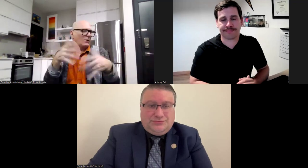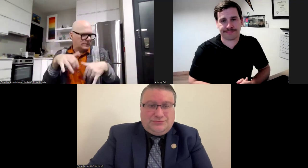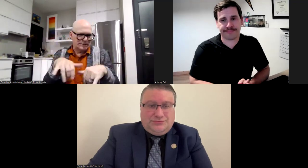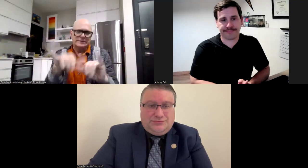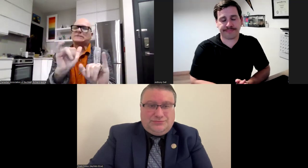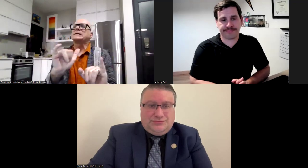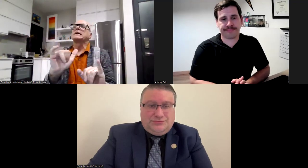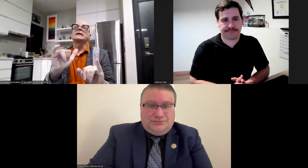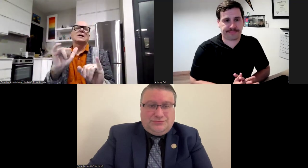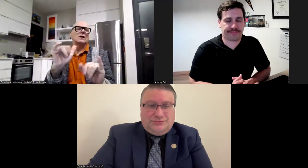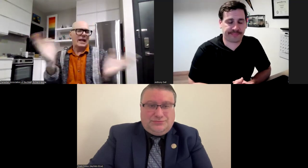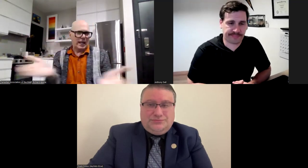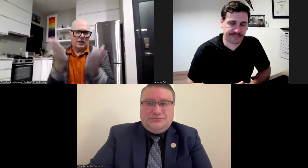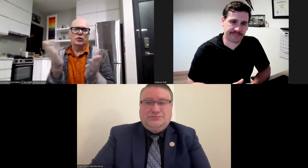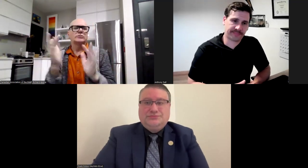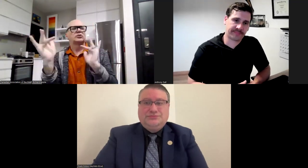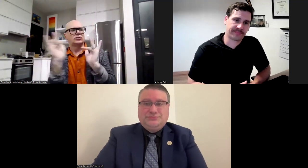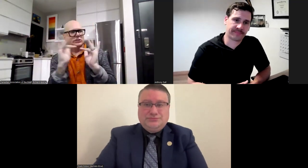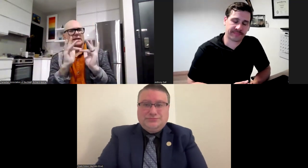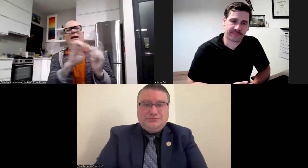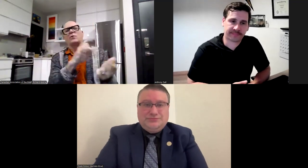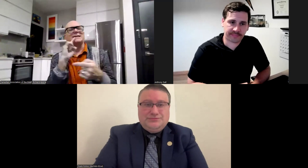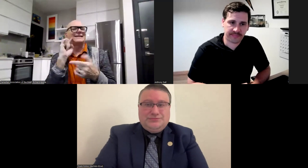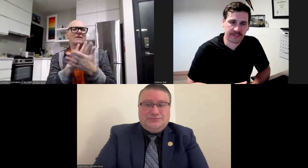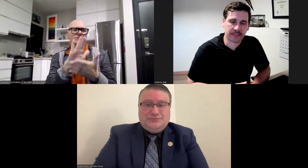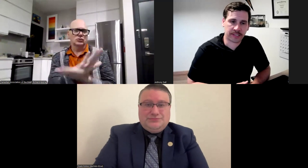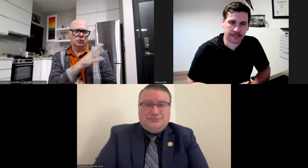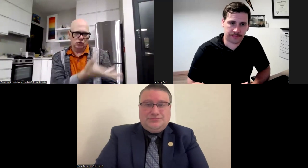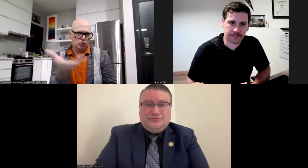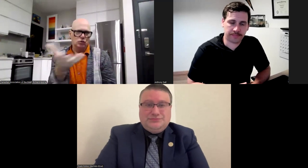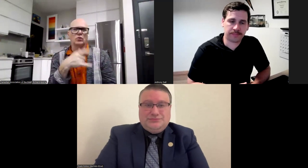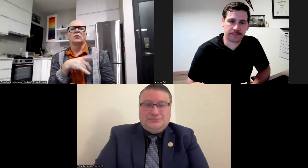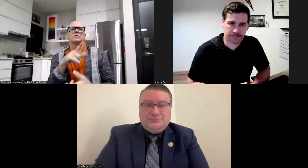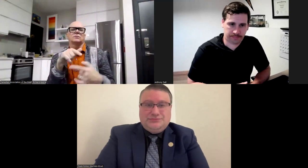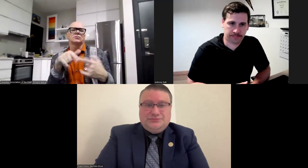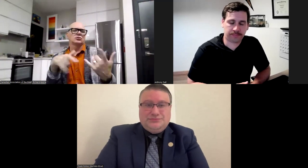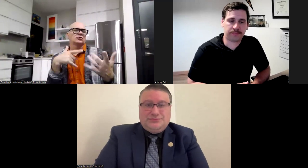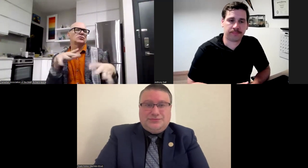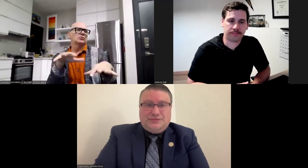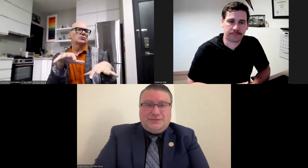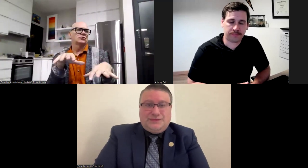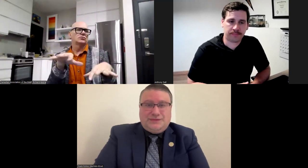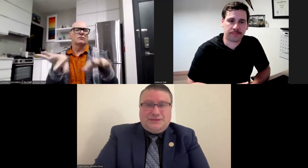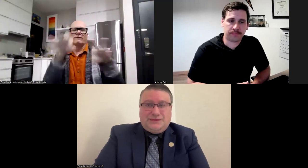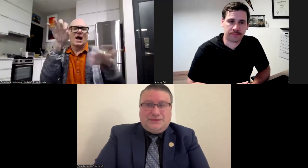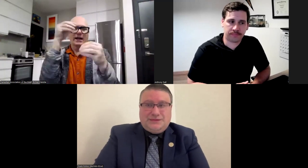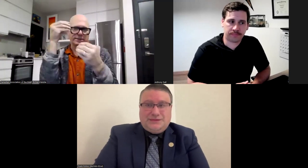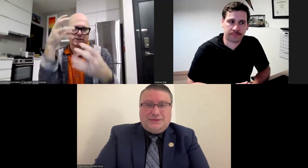provinces without those same resources, and I would still encourage individuals to connect to the School for the Deaf in their province if